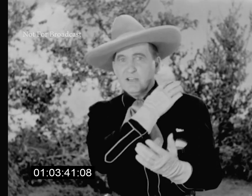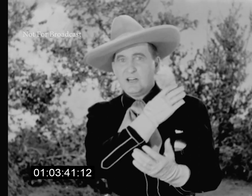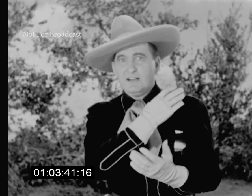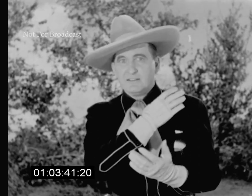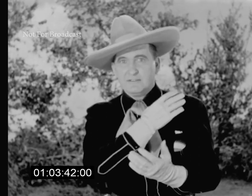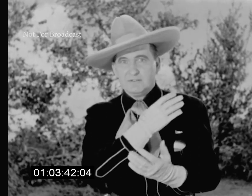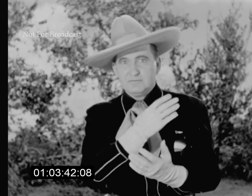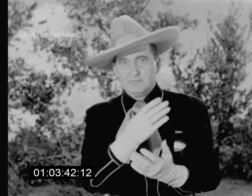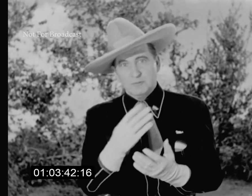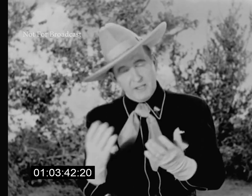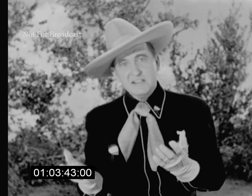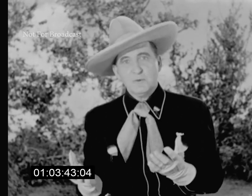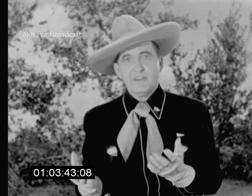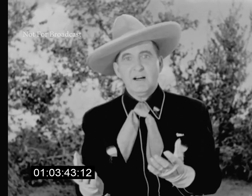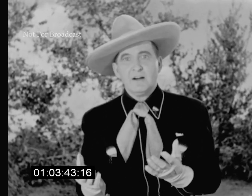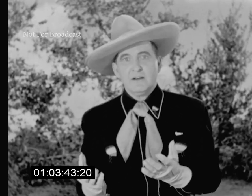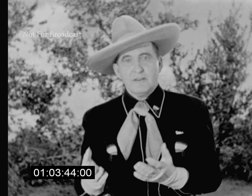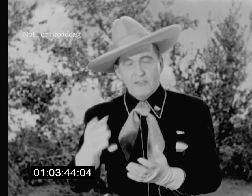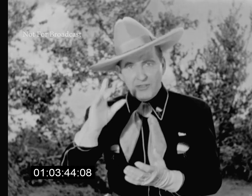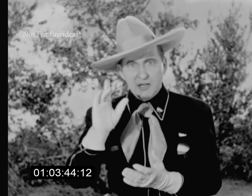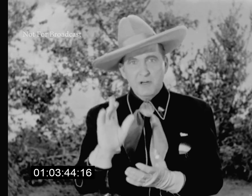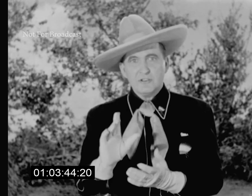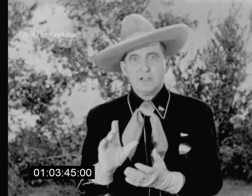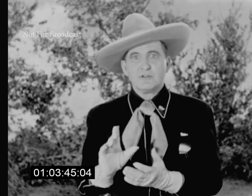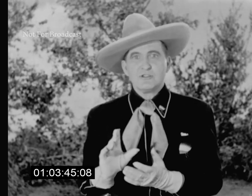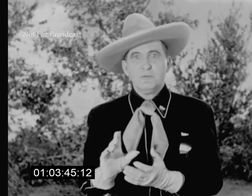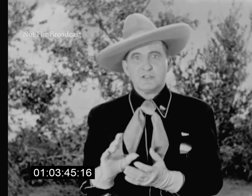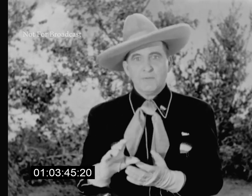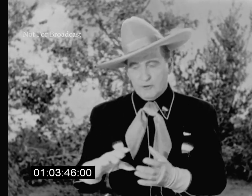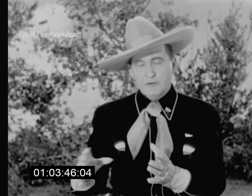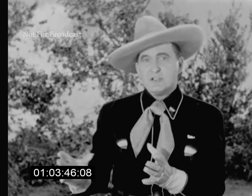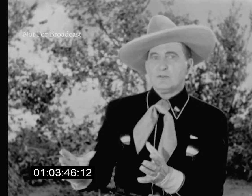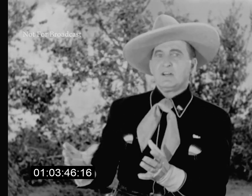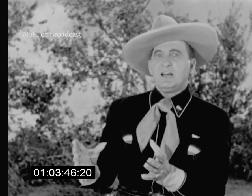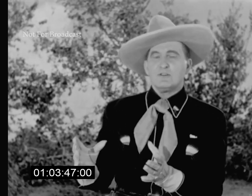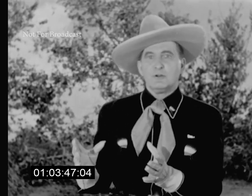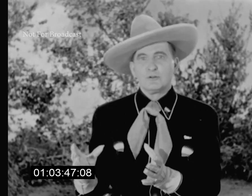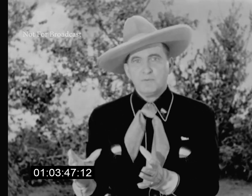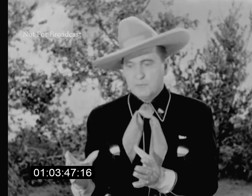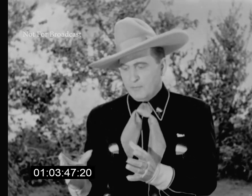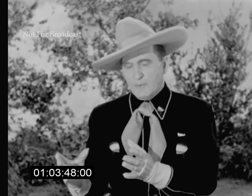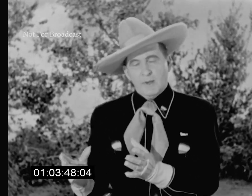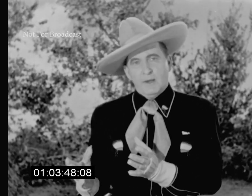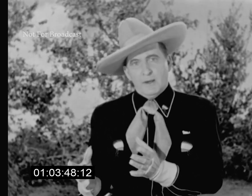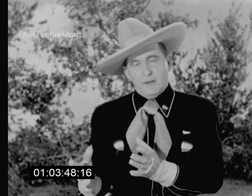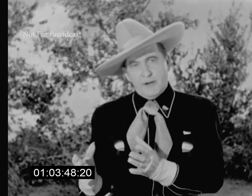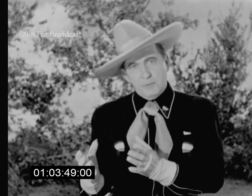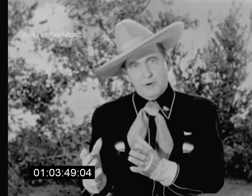grandchild. Well, that's the way they are. They think about their children so much. You know, the children in the household, they're put